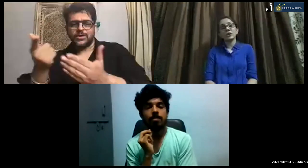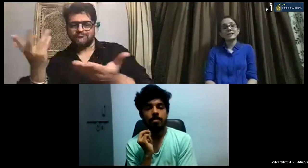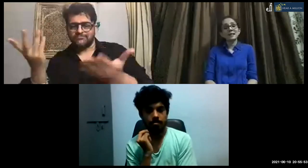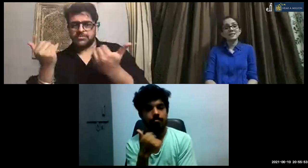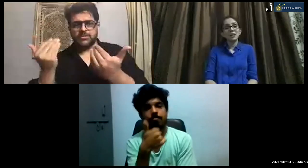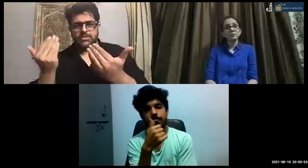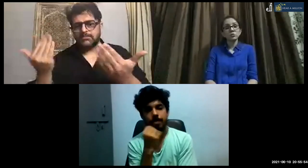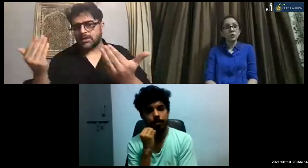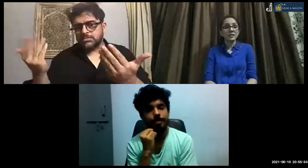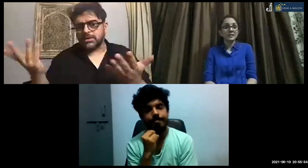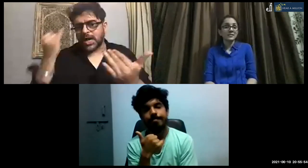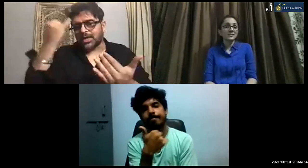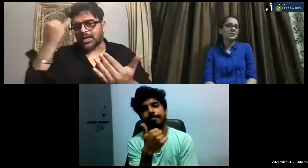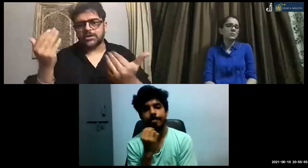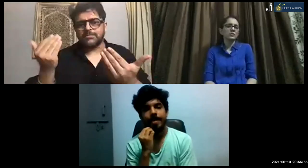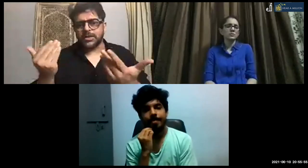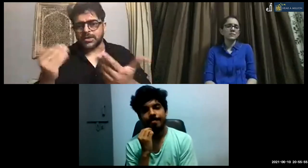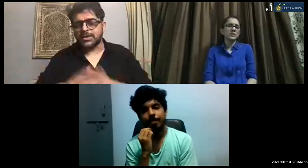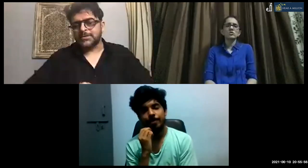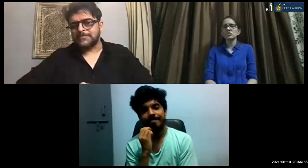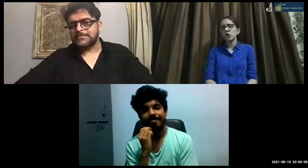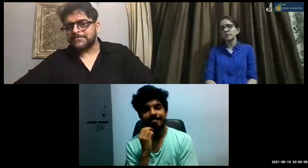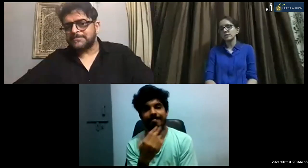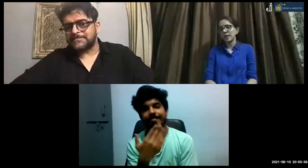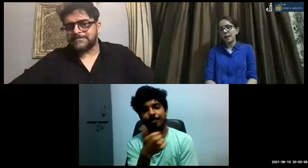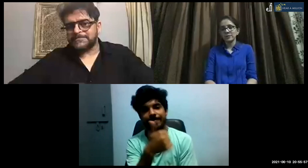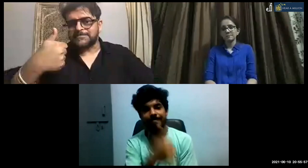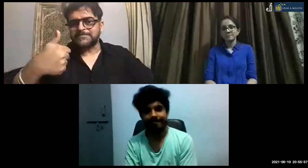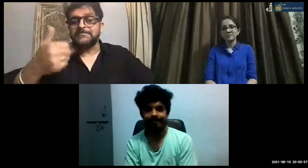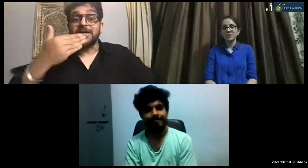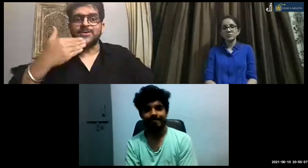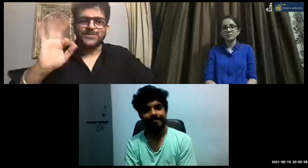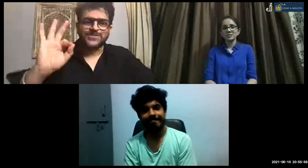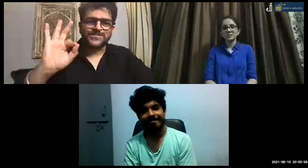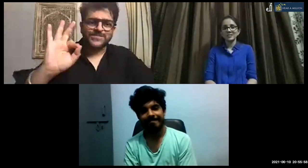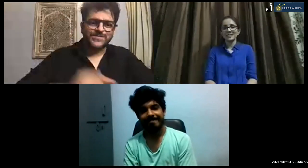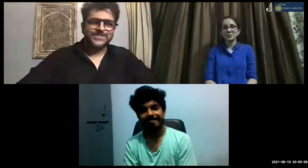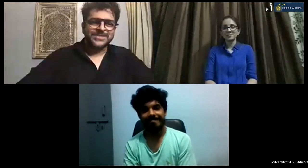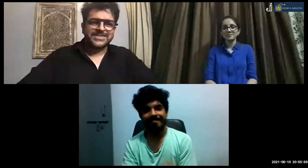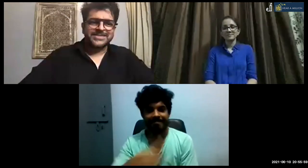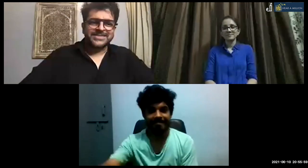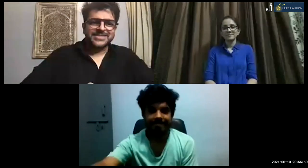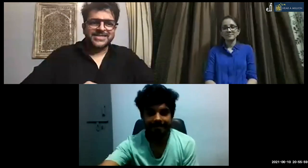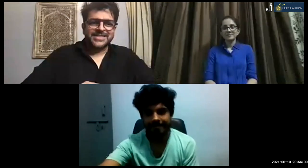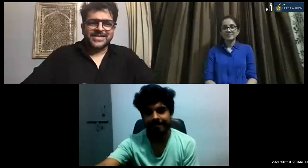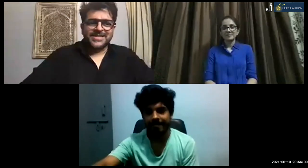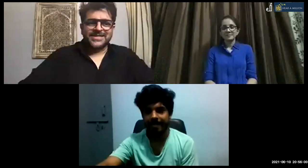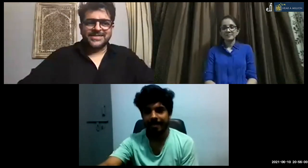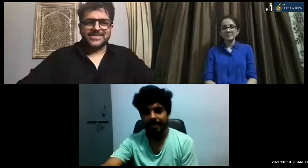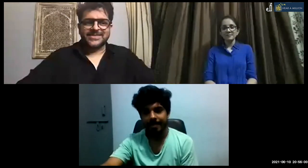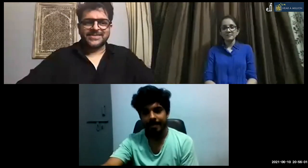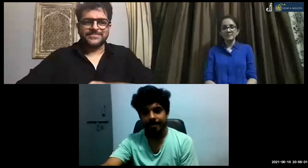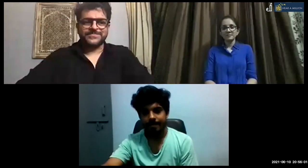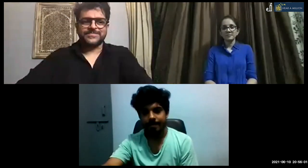own online classes, after school online classes. That's possible. That's just a thought that could happen. Thank you. Great. Thank you.